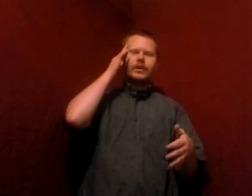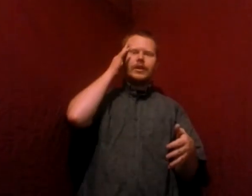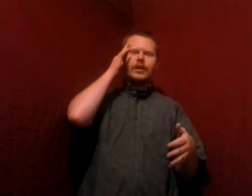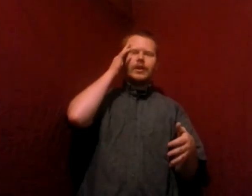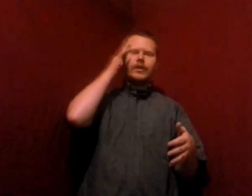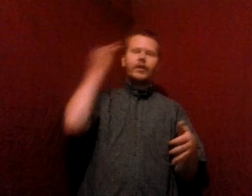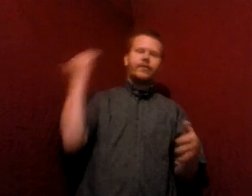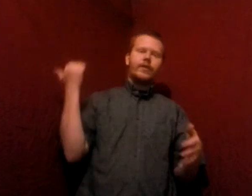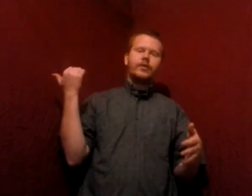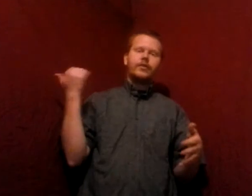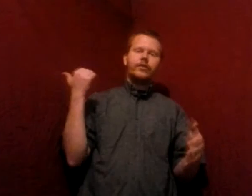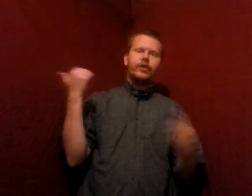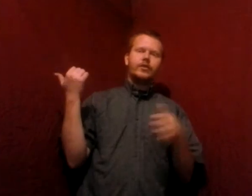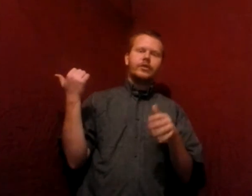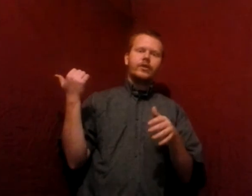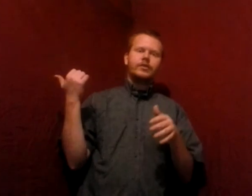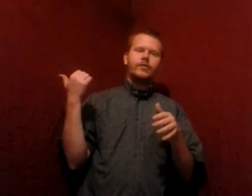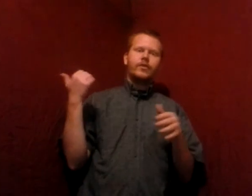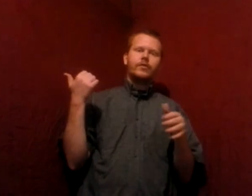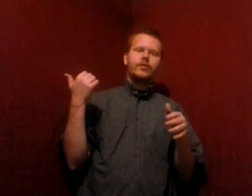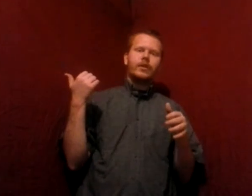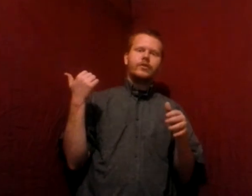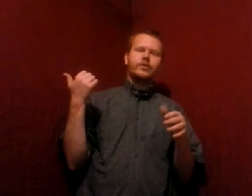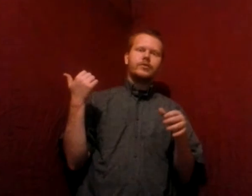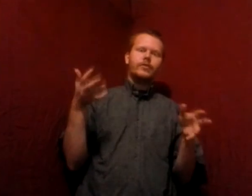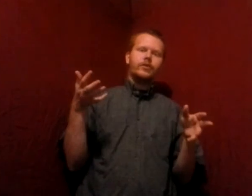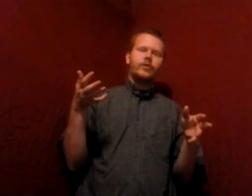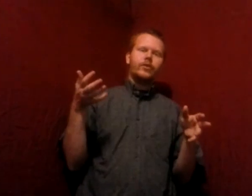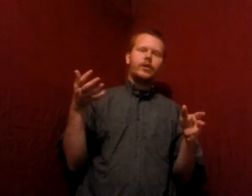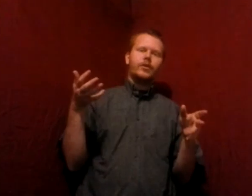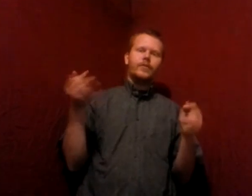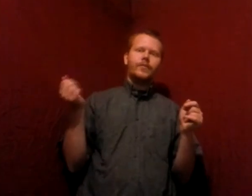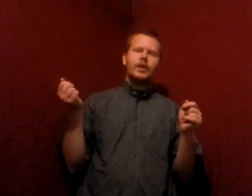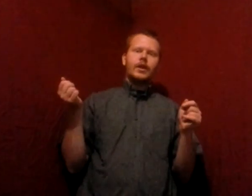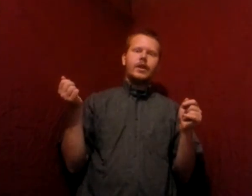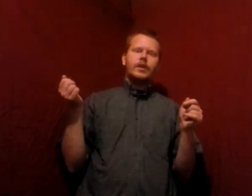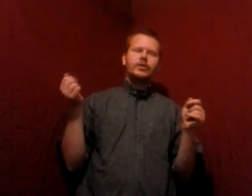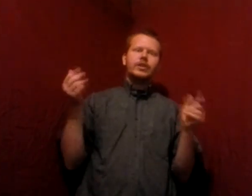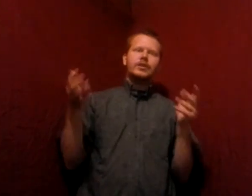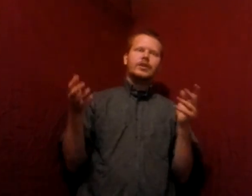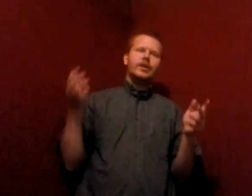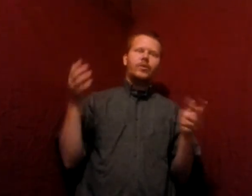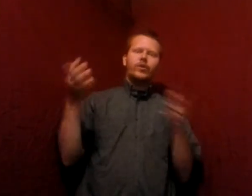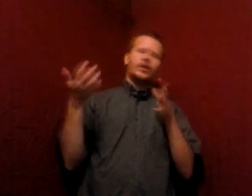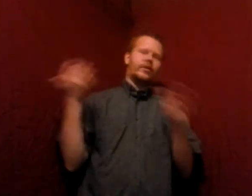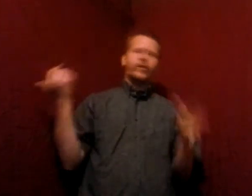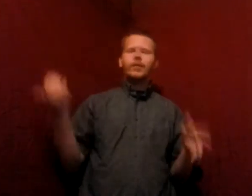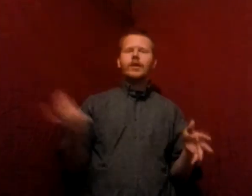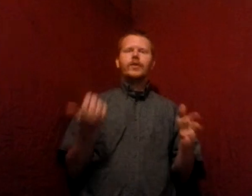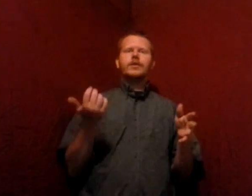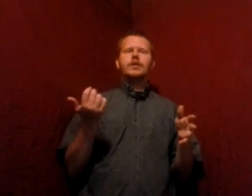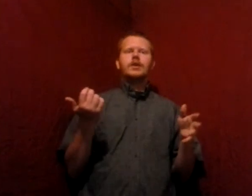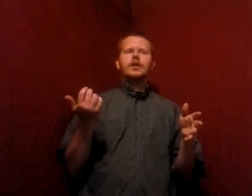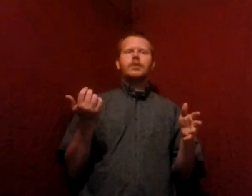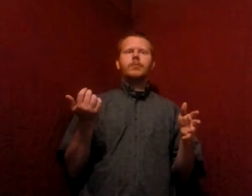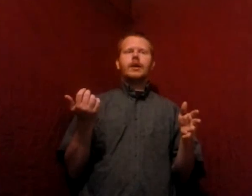oh the other free the other sodas are for you the other sodas w2 you know just we're gonna throw them out anyways but